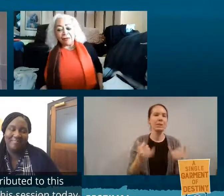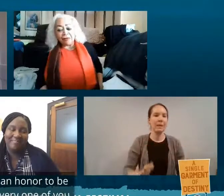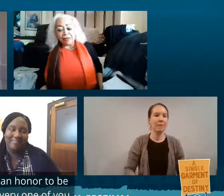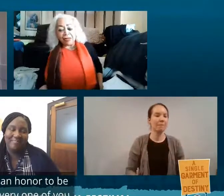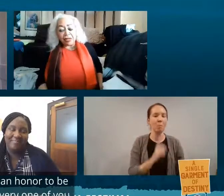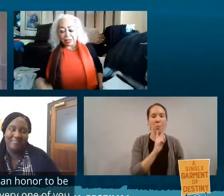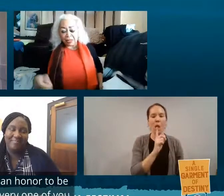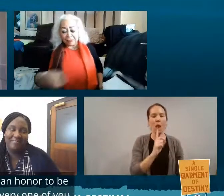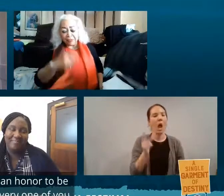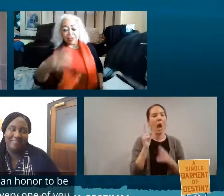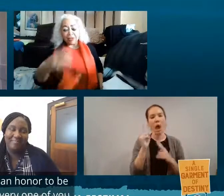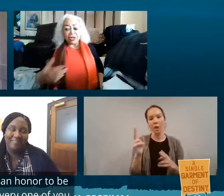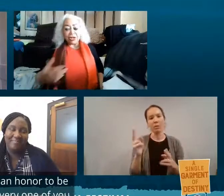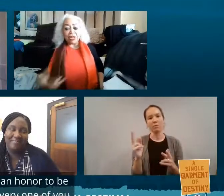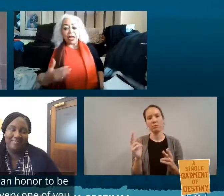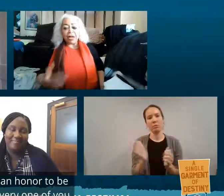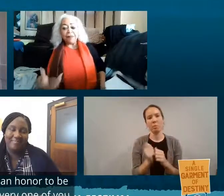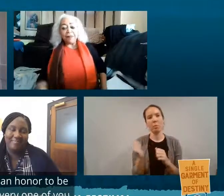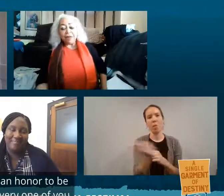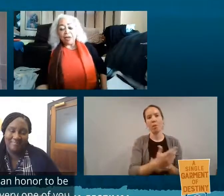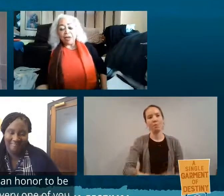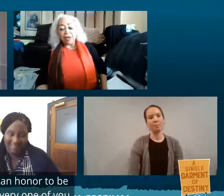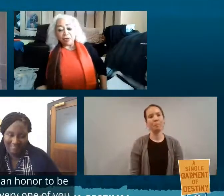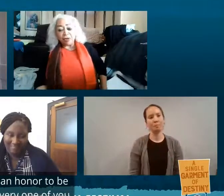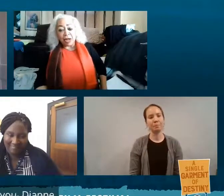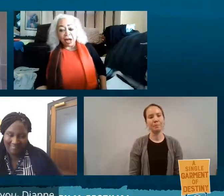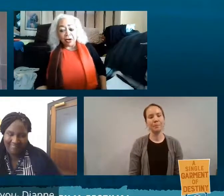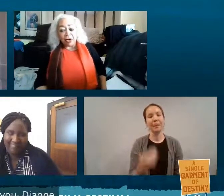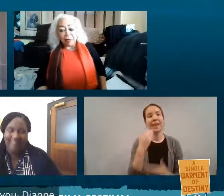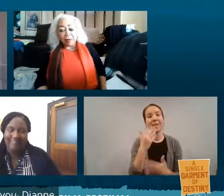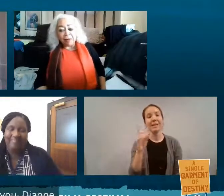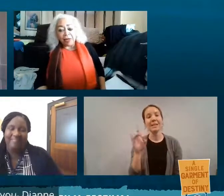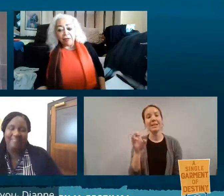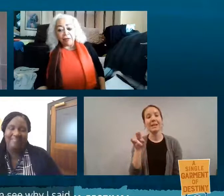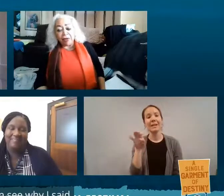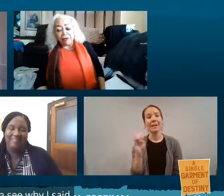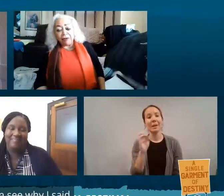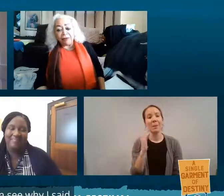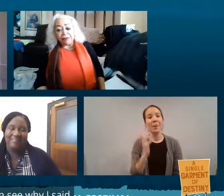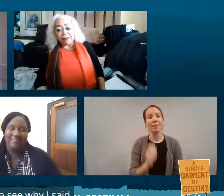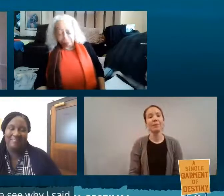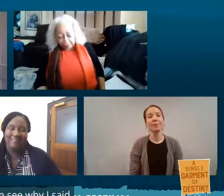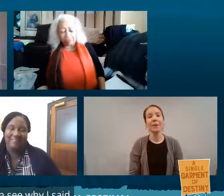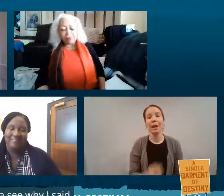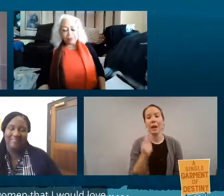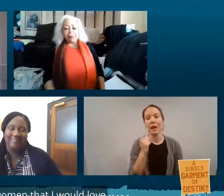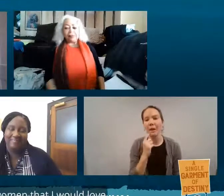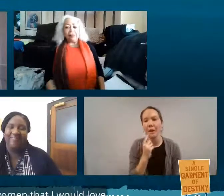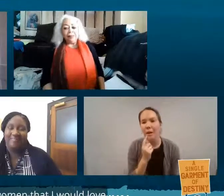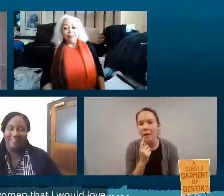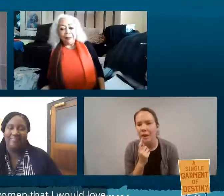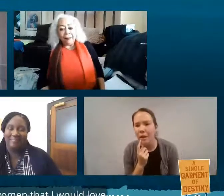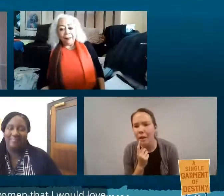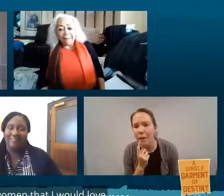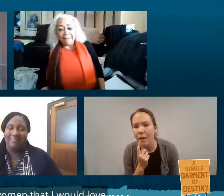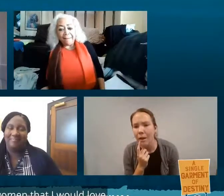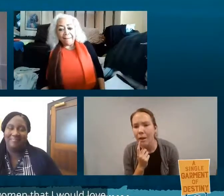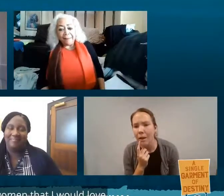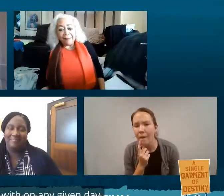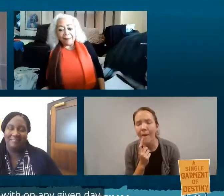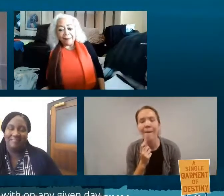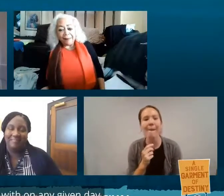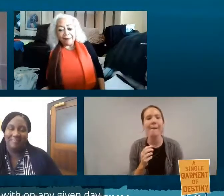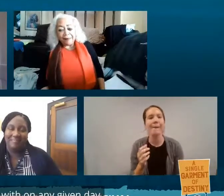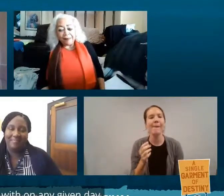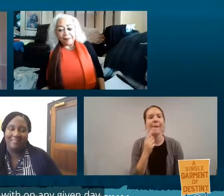today. It just was an honor to be here with every one of you. Thank you, Diane. And you can see why I said this is a group of women that I would